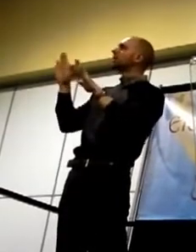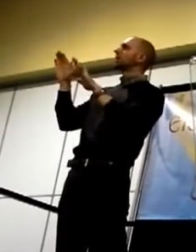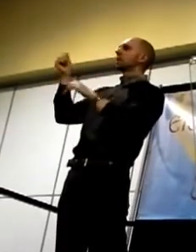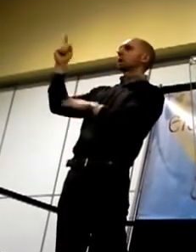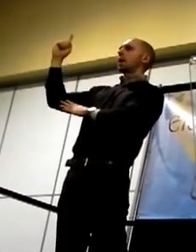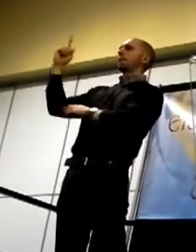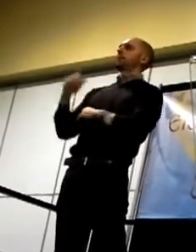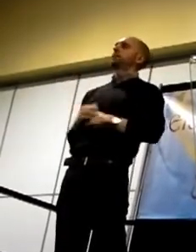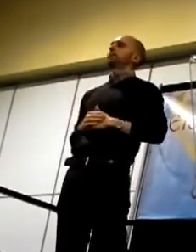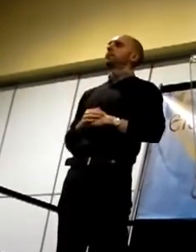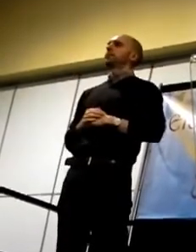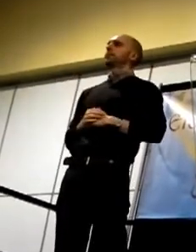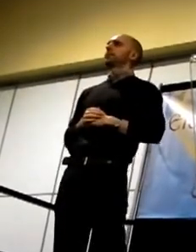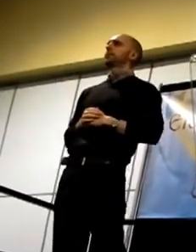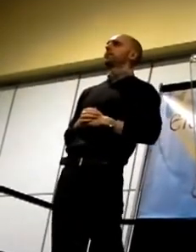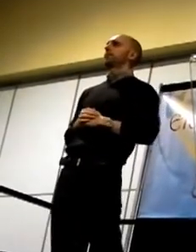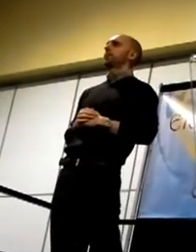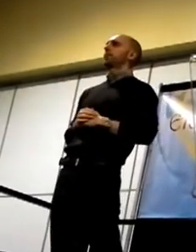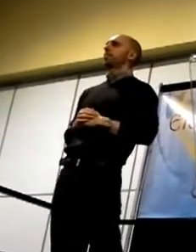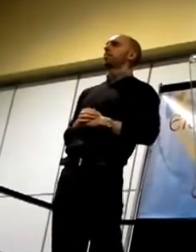wa ta'ala.